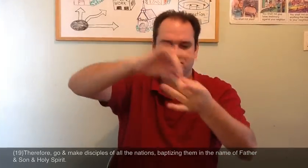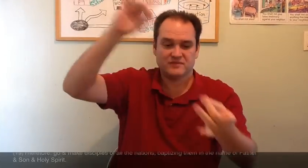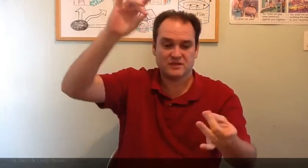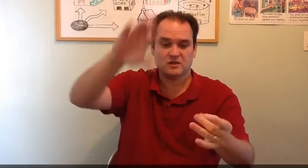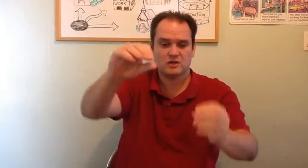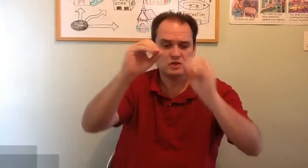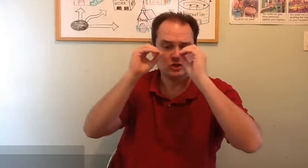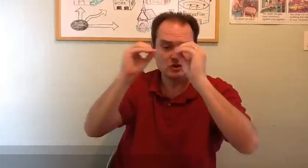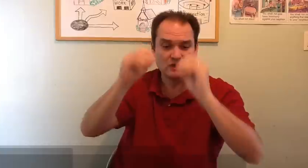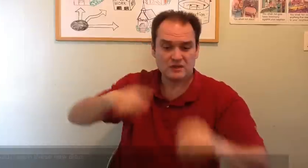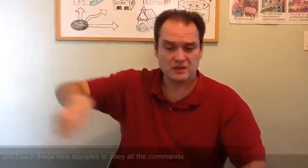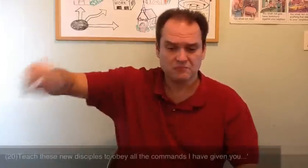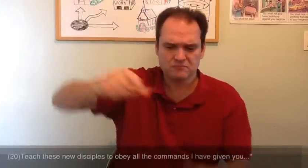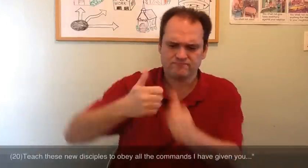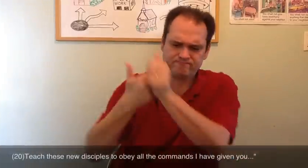Holy Spirit.